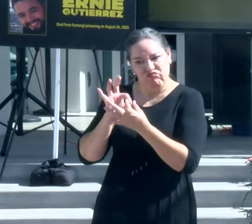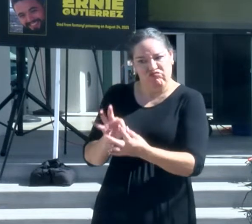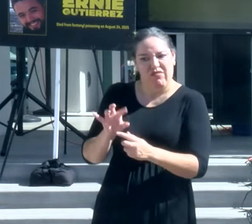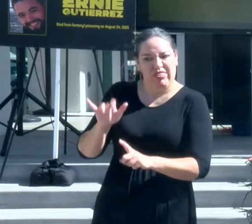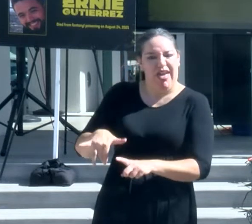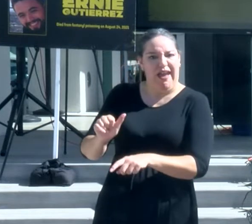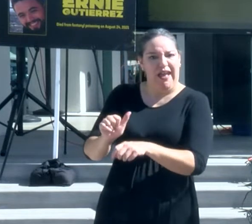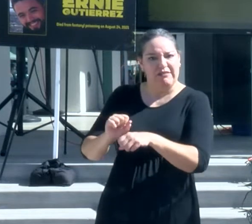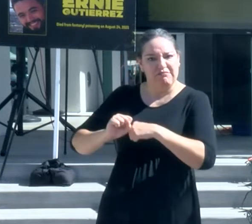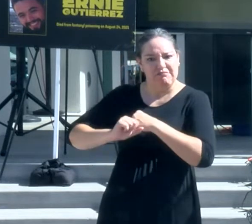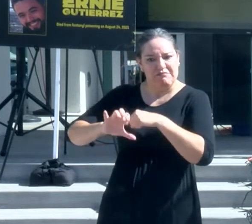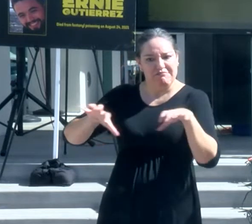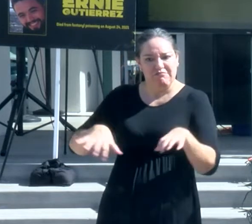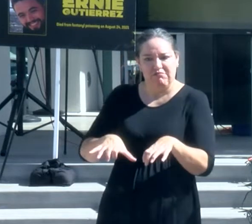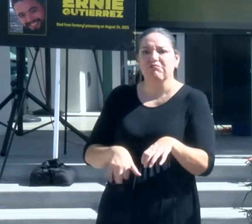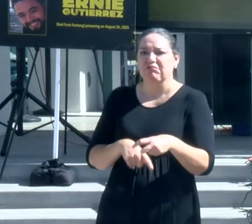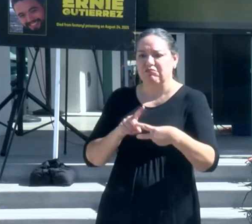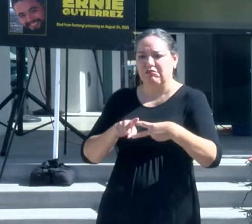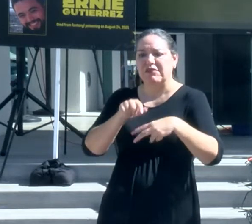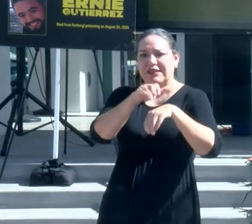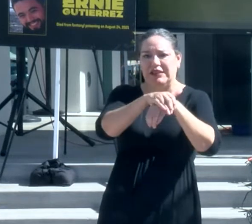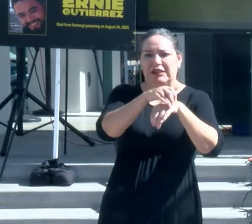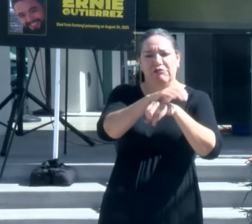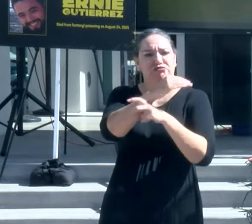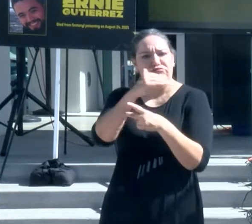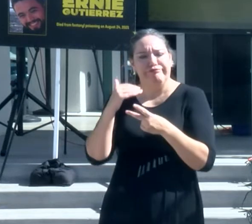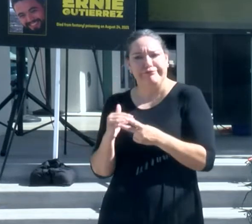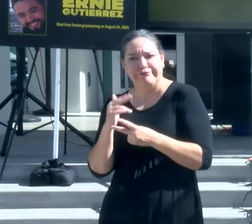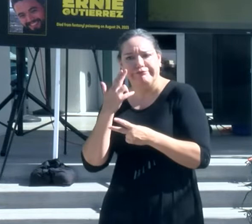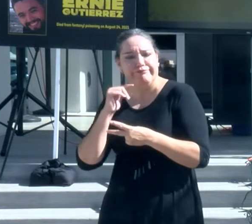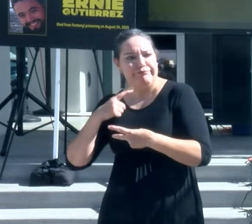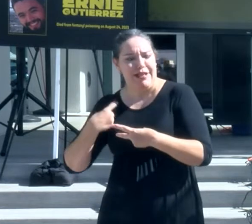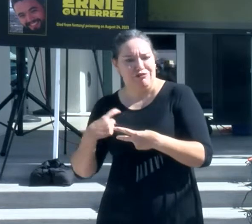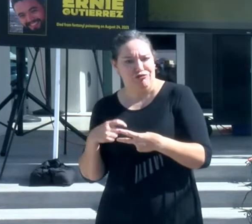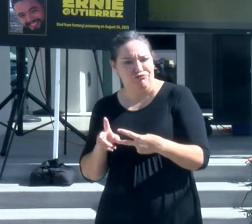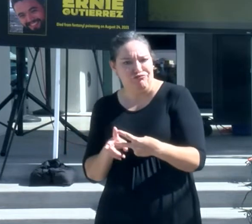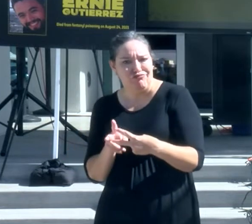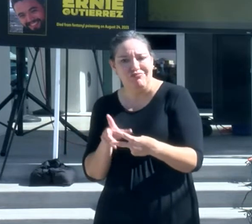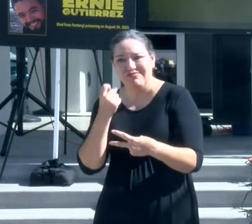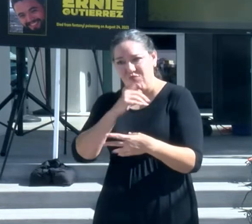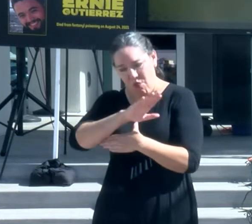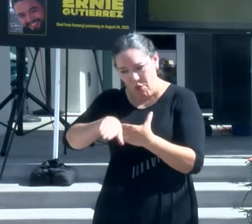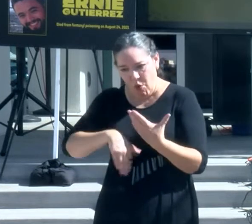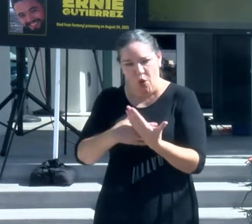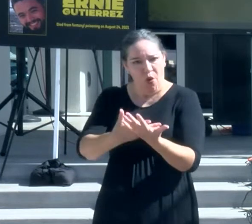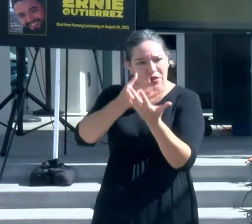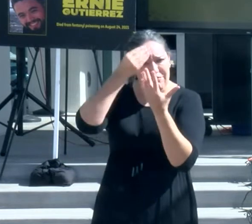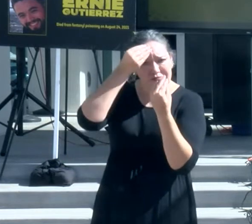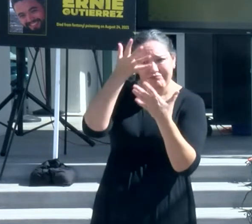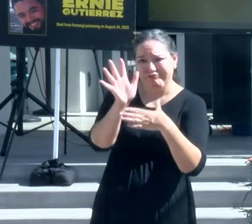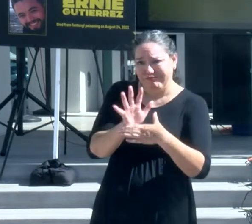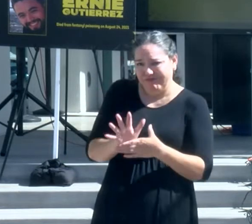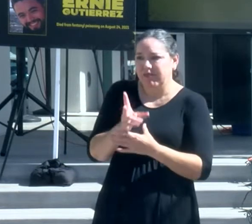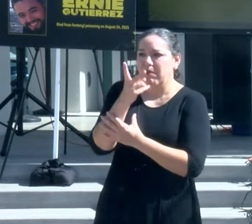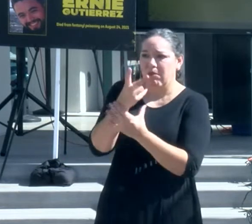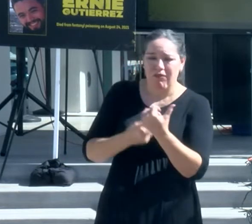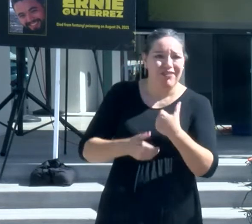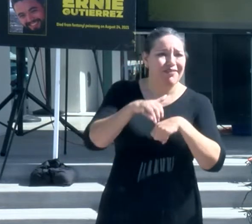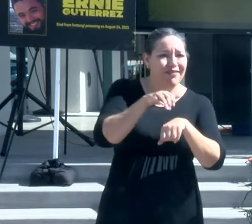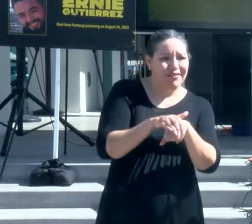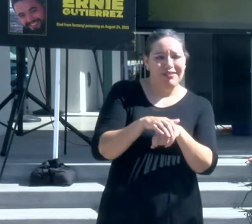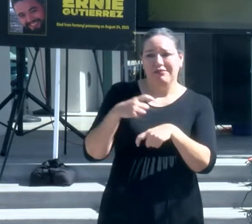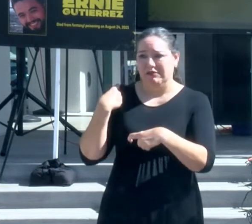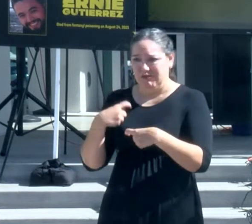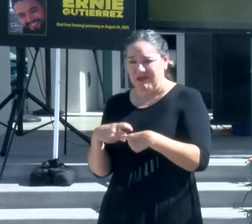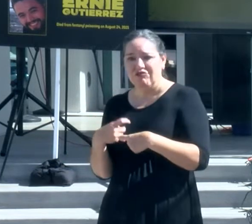campaign, one in English and then one in Spanish. All of our materials are in both English and